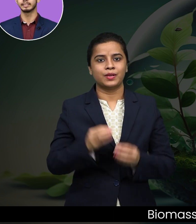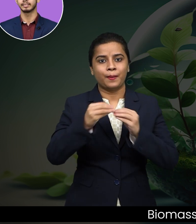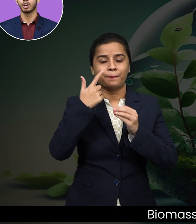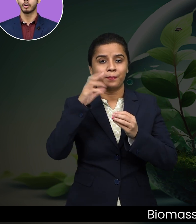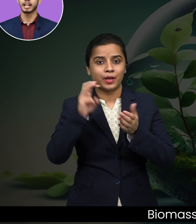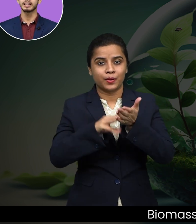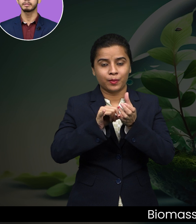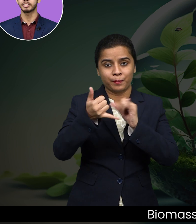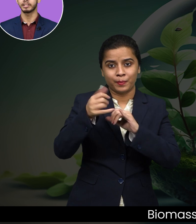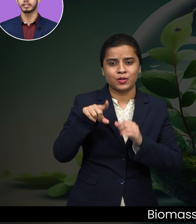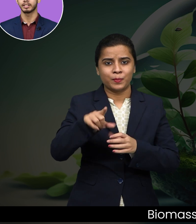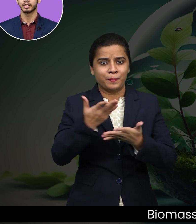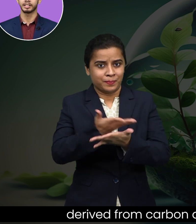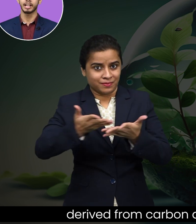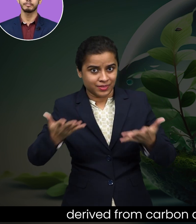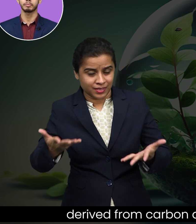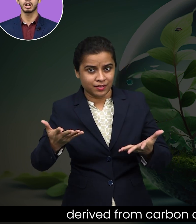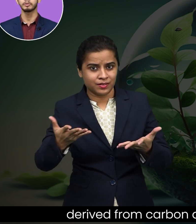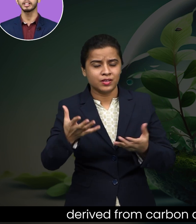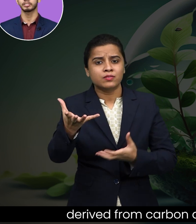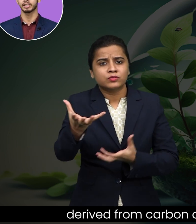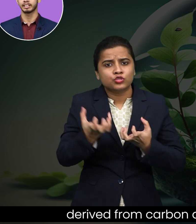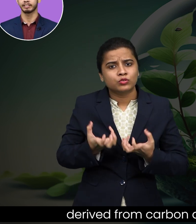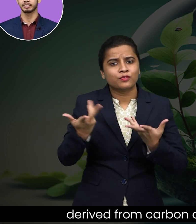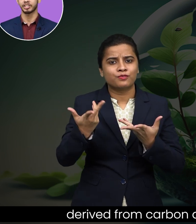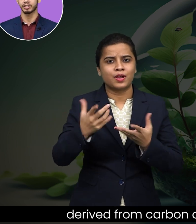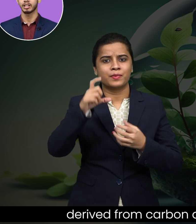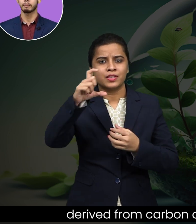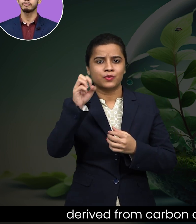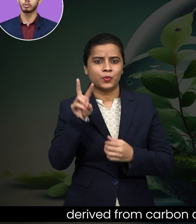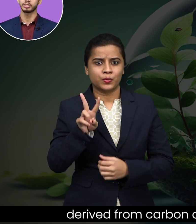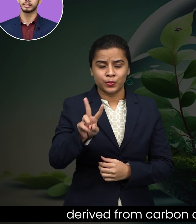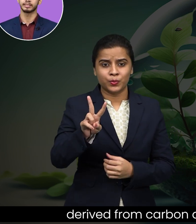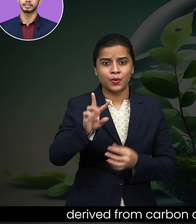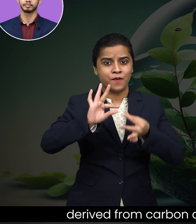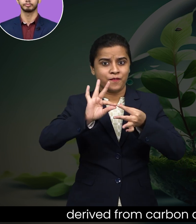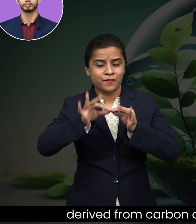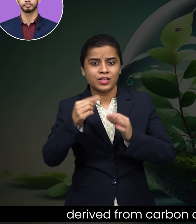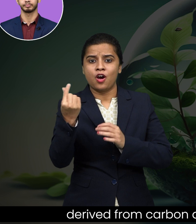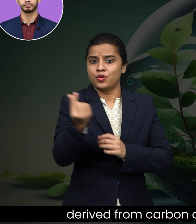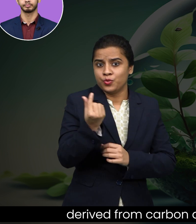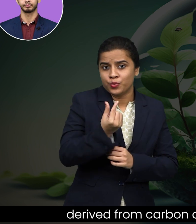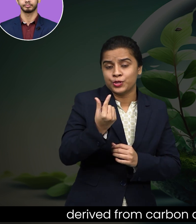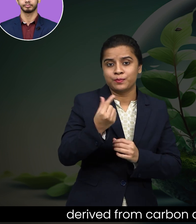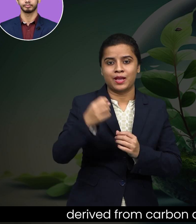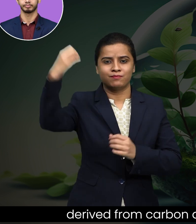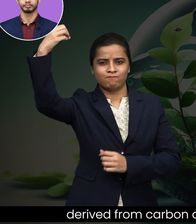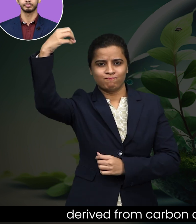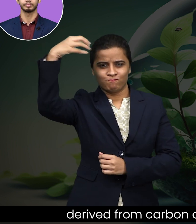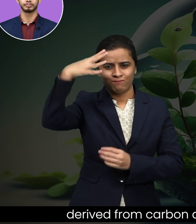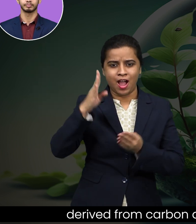Biomass is organic material derived from carbon dioxide fixation by photosynthesis.